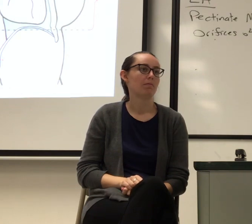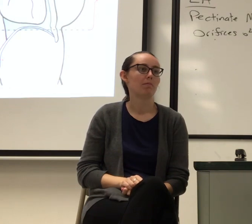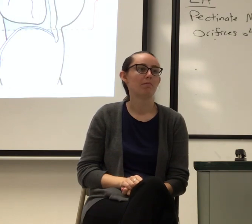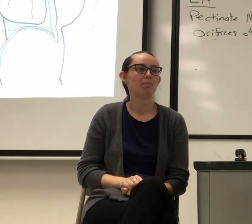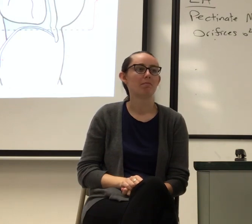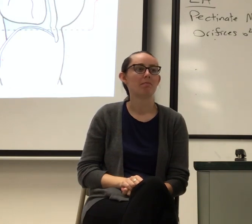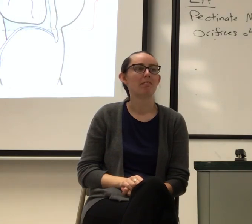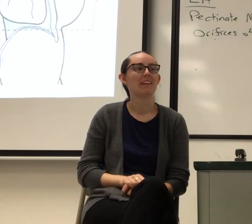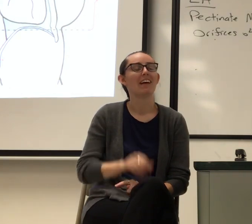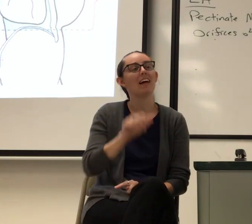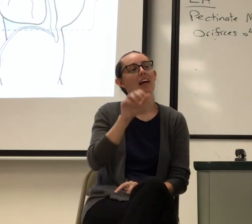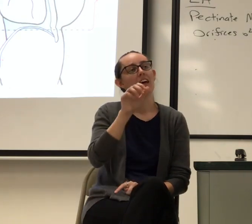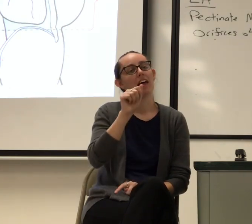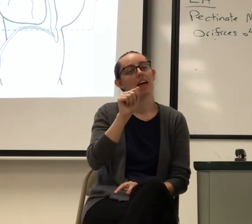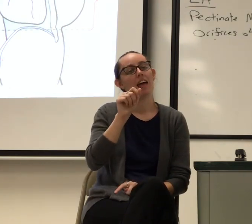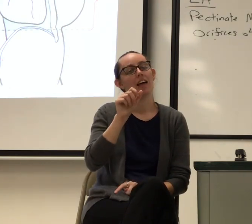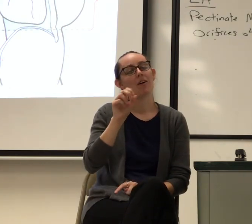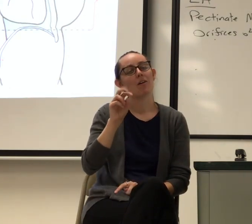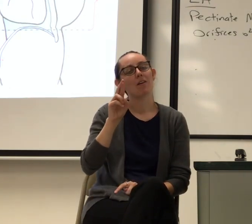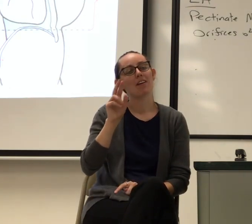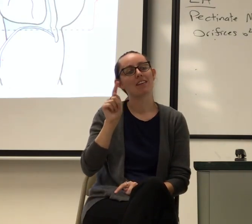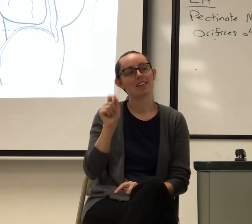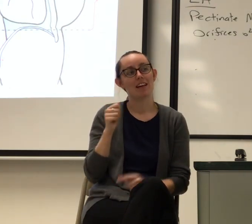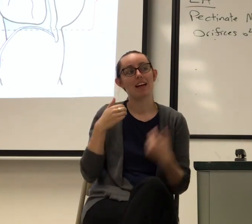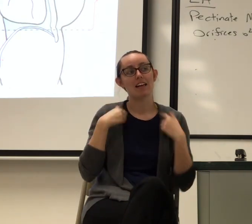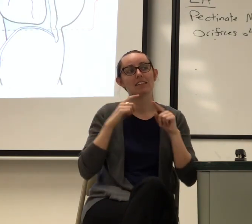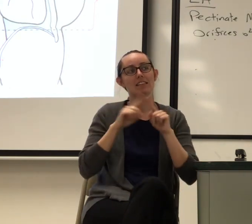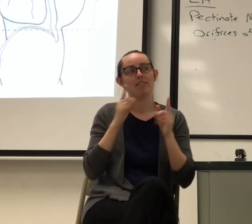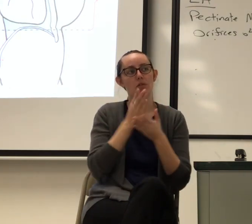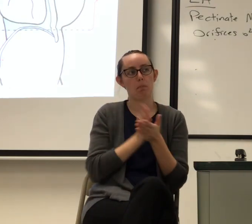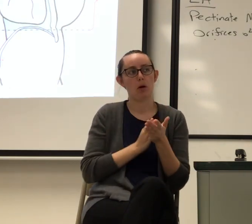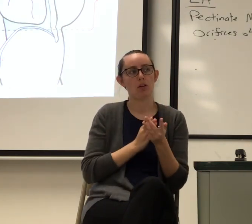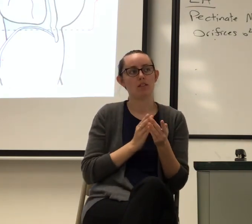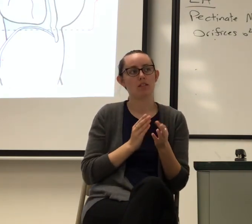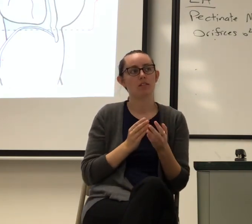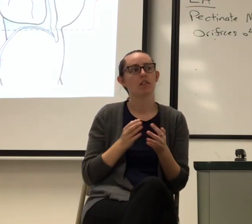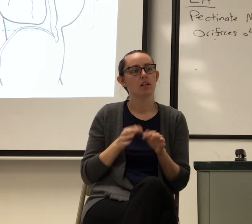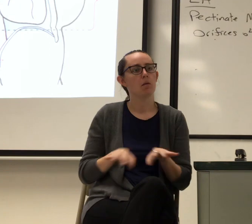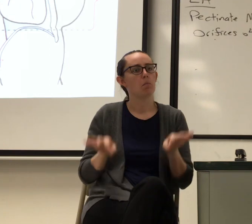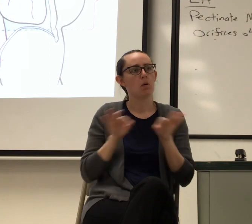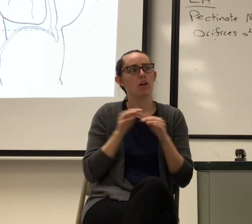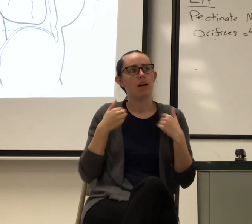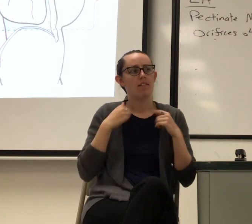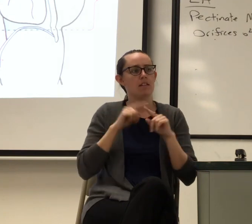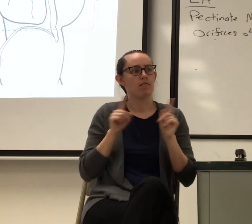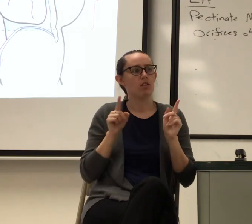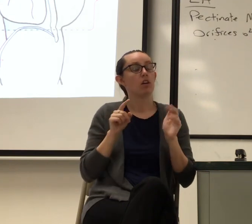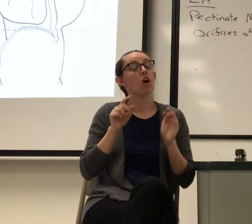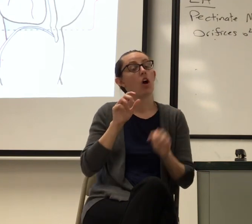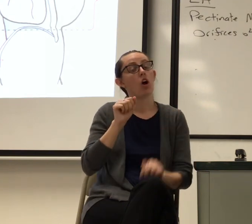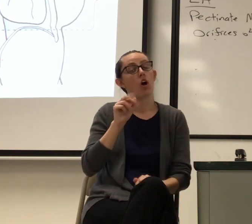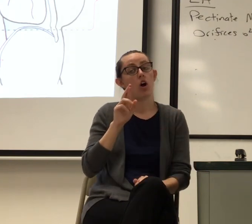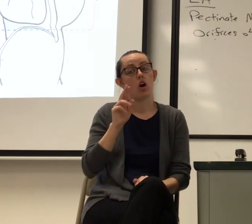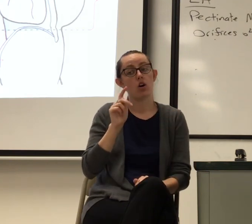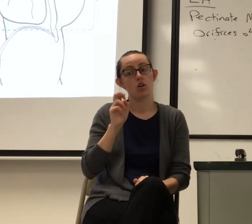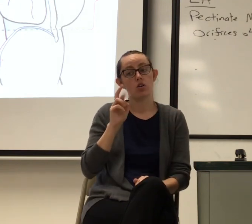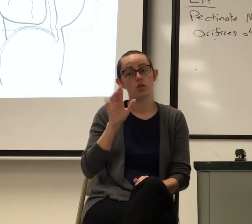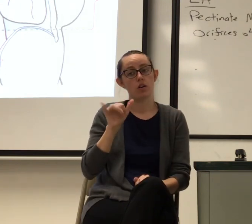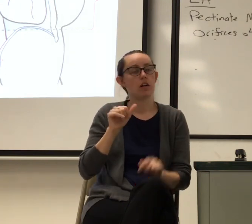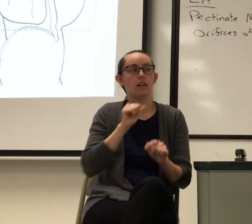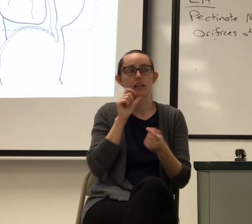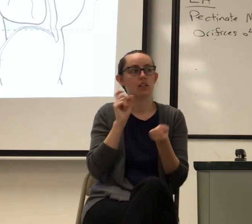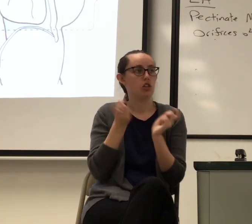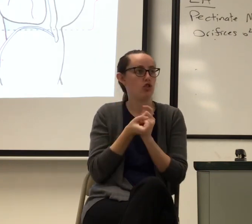Now the aorta has different parts, and it's important to have different parts. The artery doesn't change, just the name, so you kind of know where you are in the